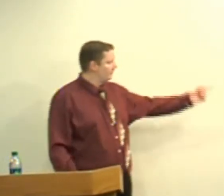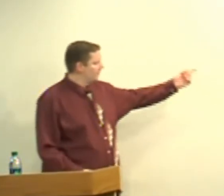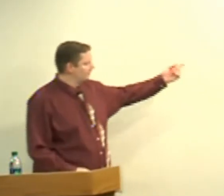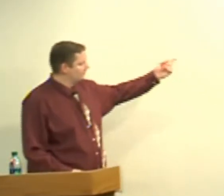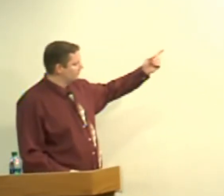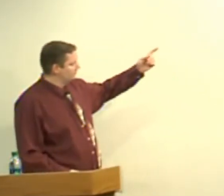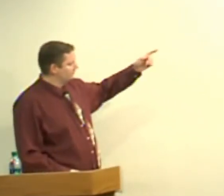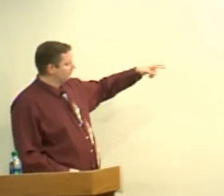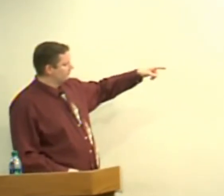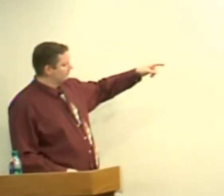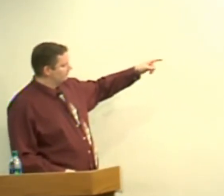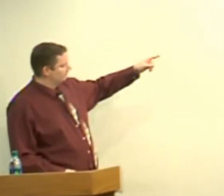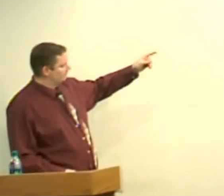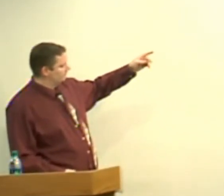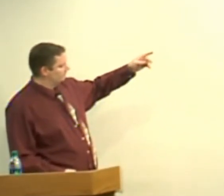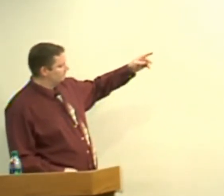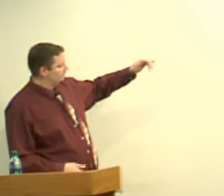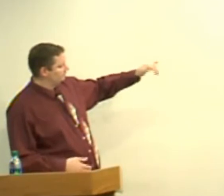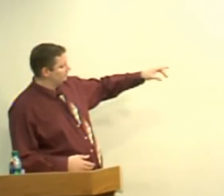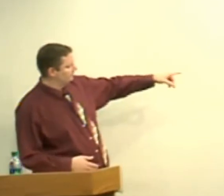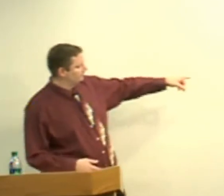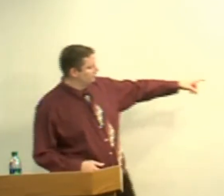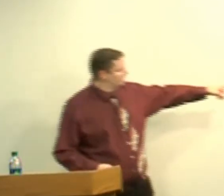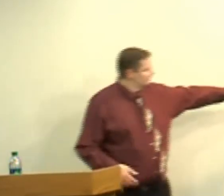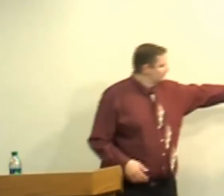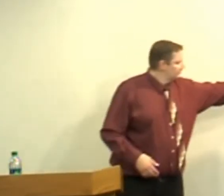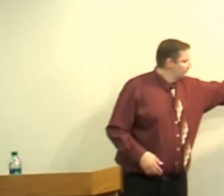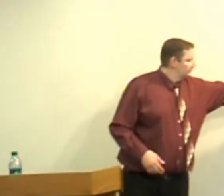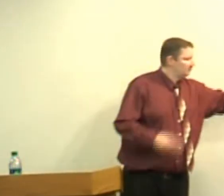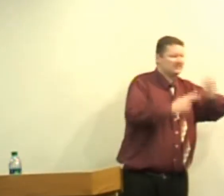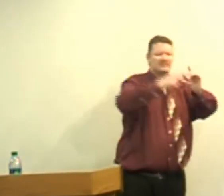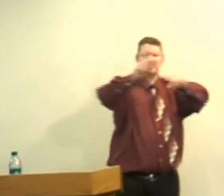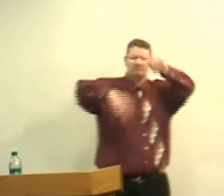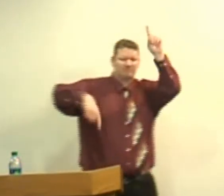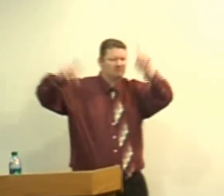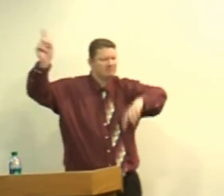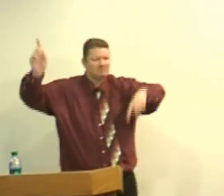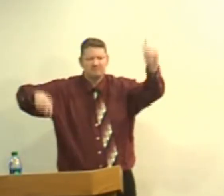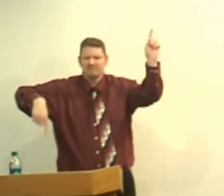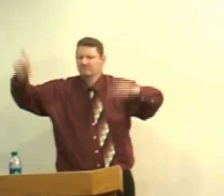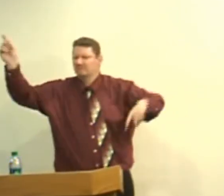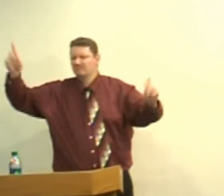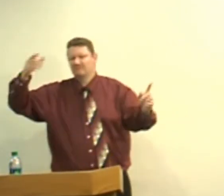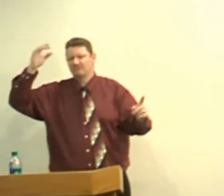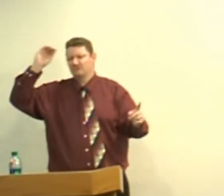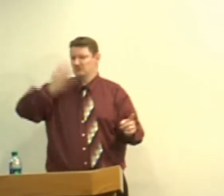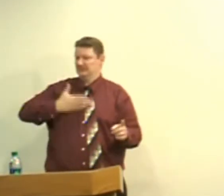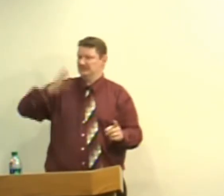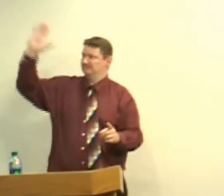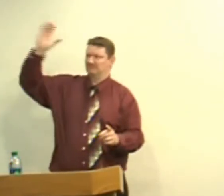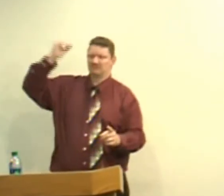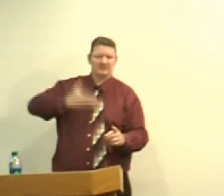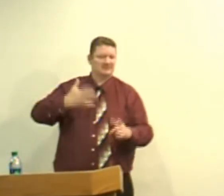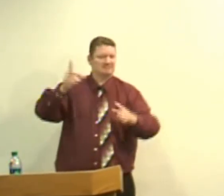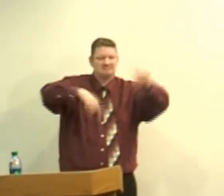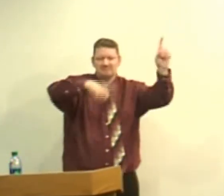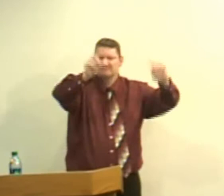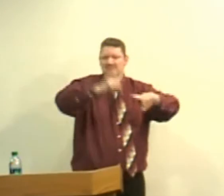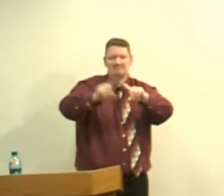fellowship, is a service to one another. So it says here, as good stewards of the manifold grace